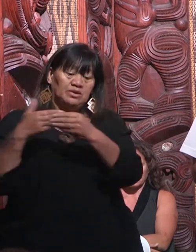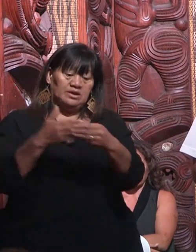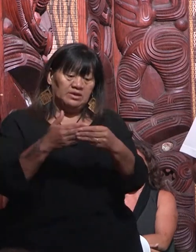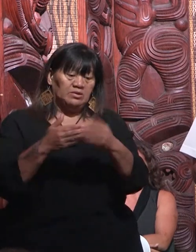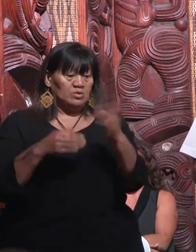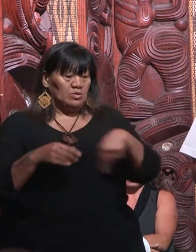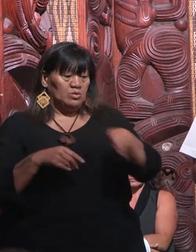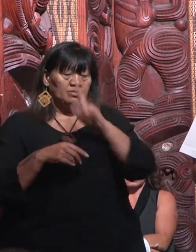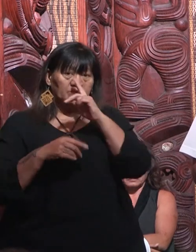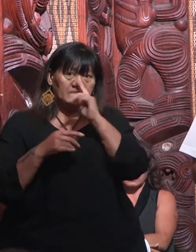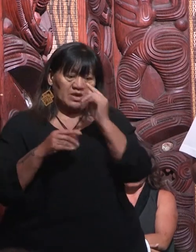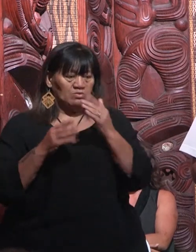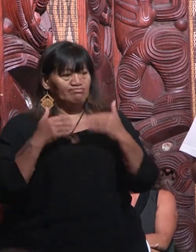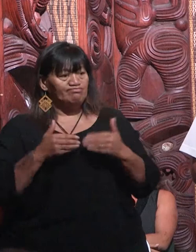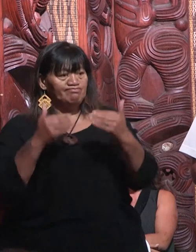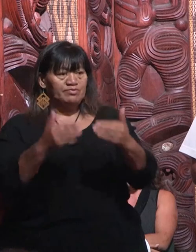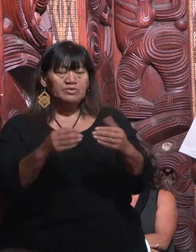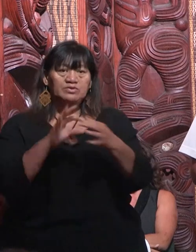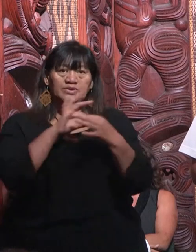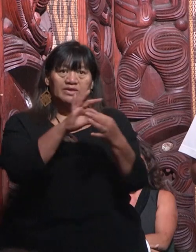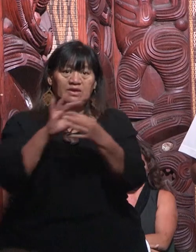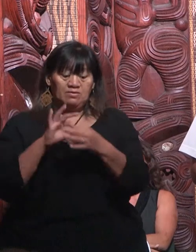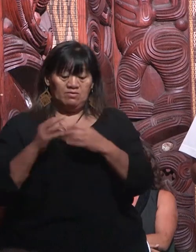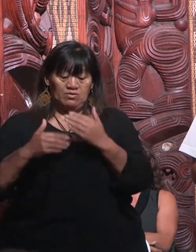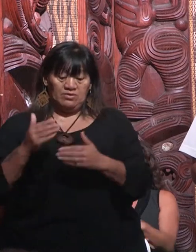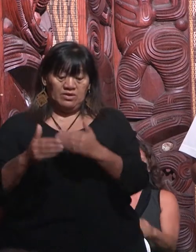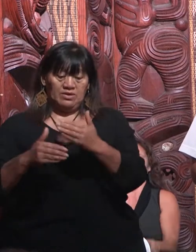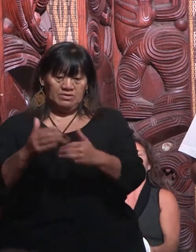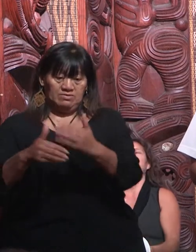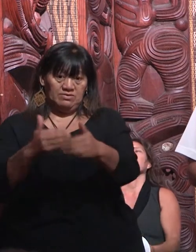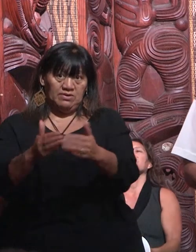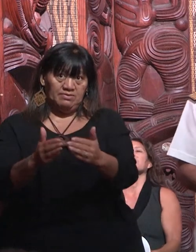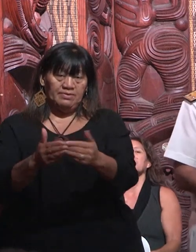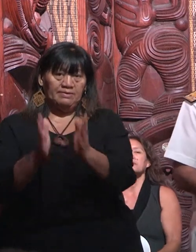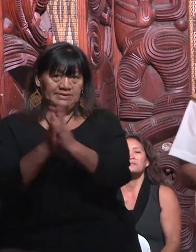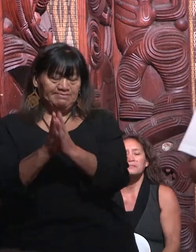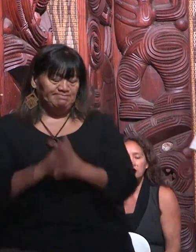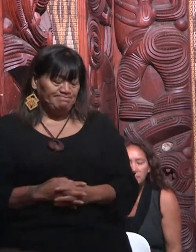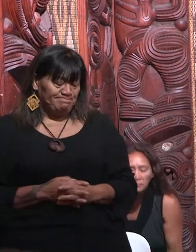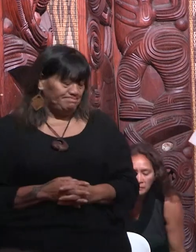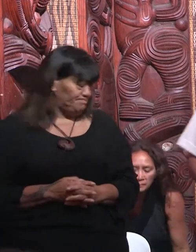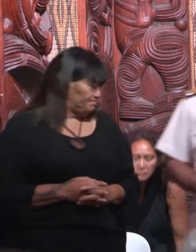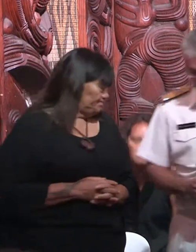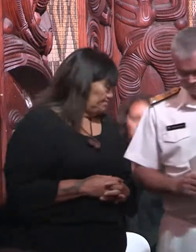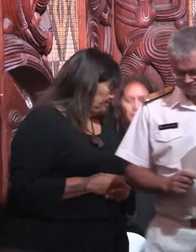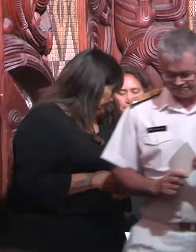tēnei hikoitahitanga a mua. Ake, ake, ake, amene.